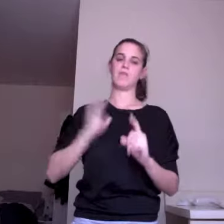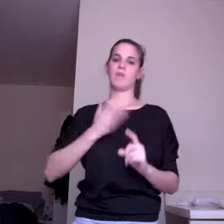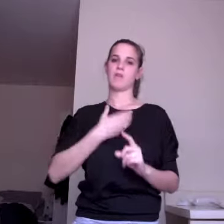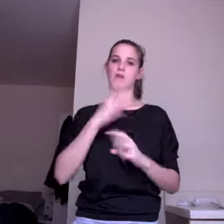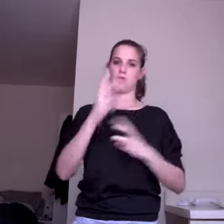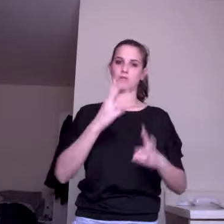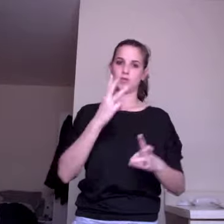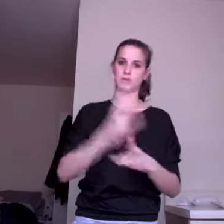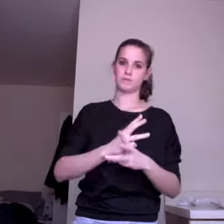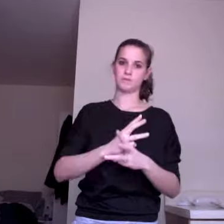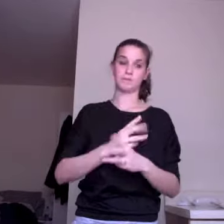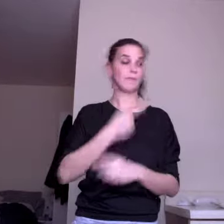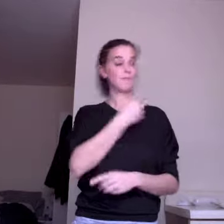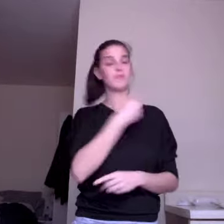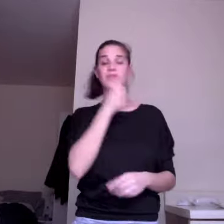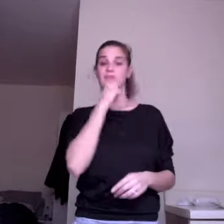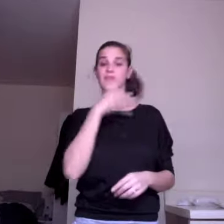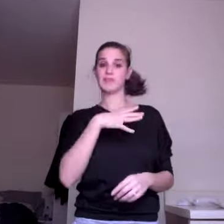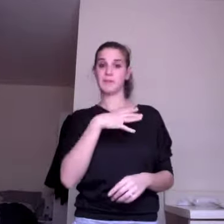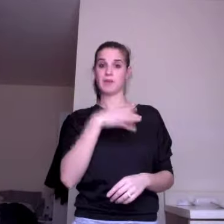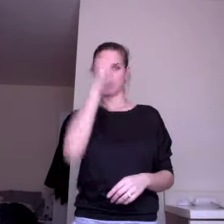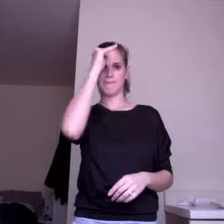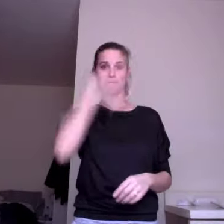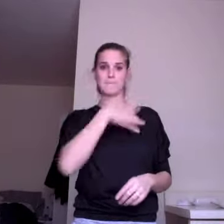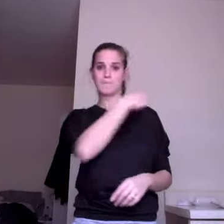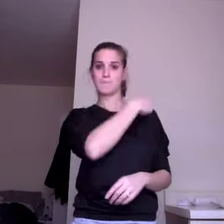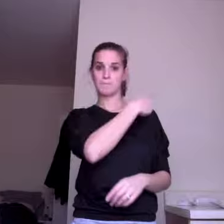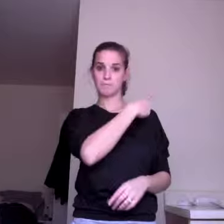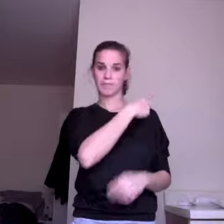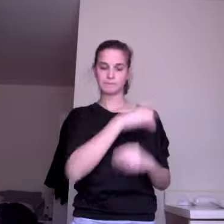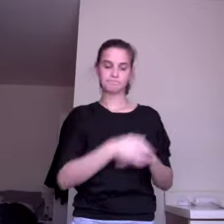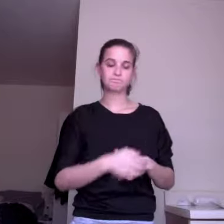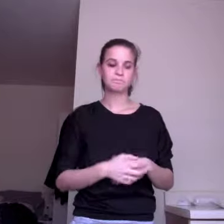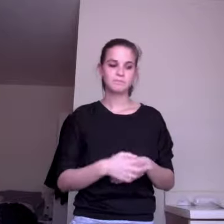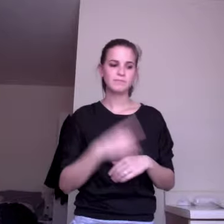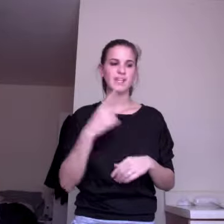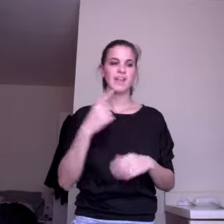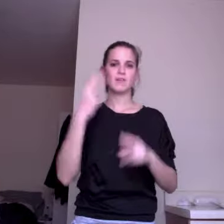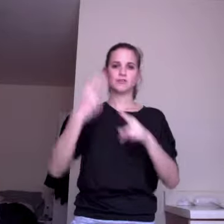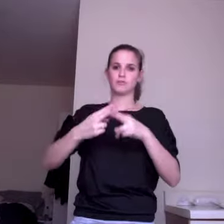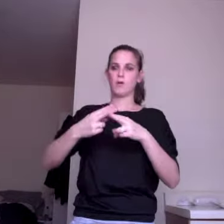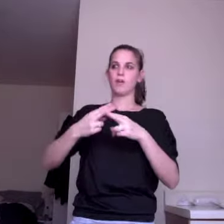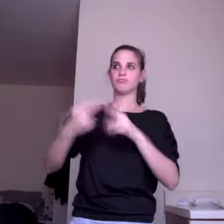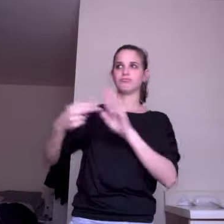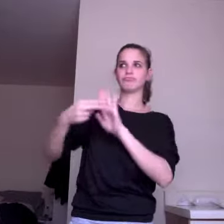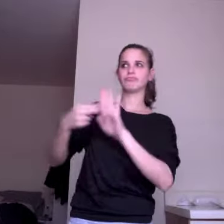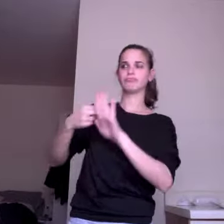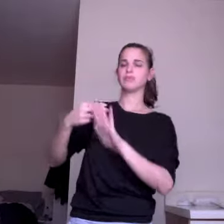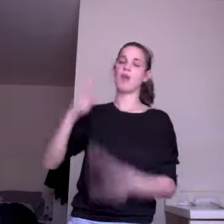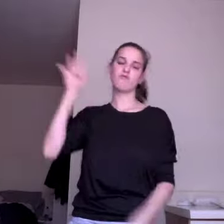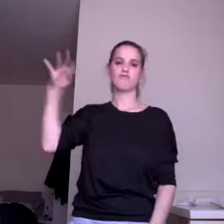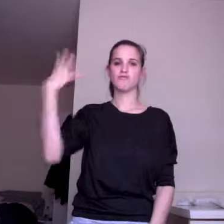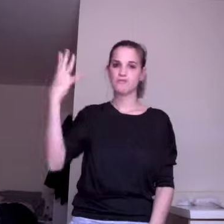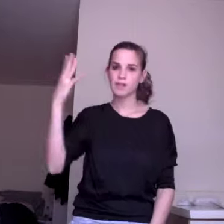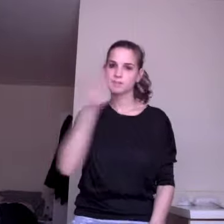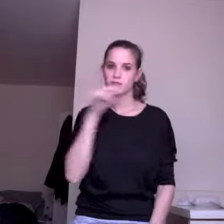system. Since I'm homeschooled, I went to go hear him speak one day. This man, this lunatic farmer, doesn't use